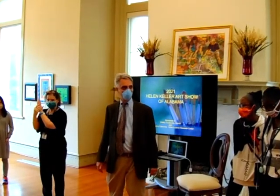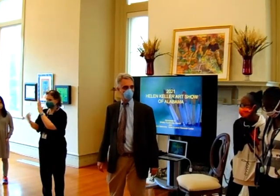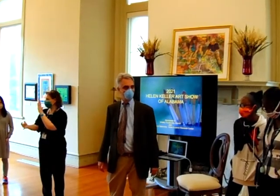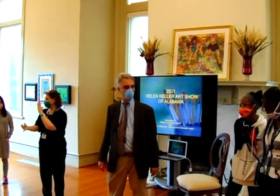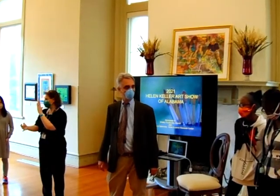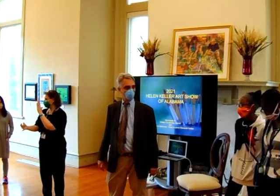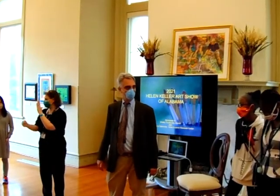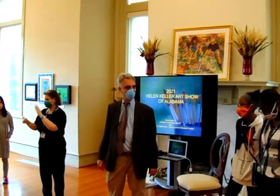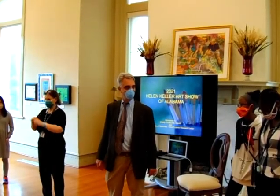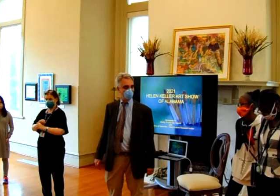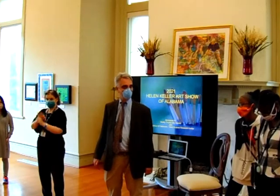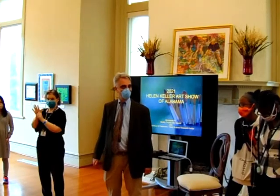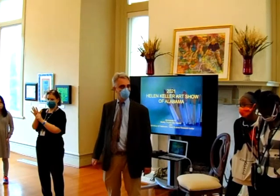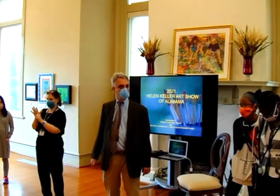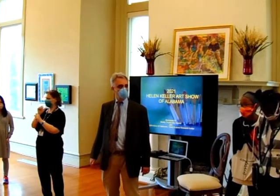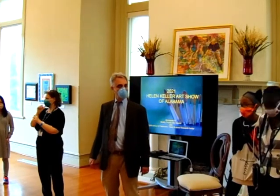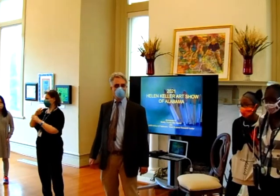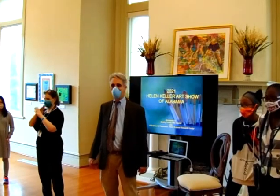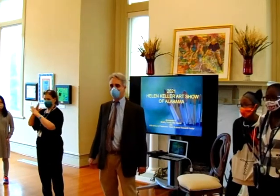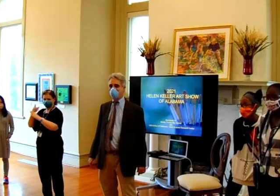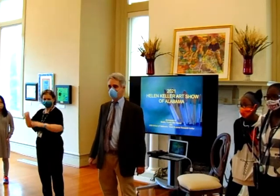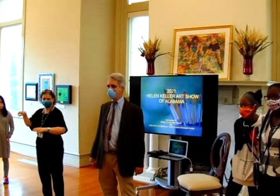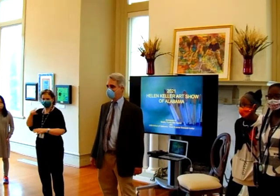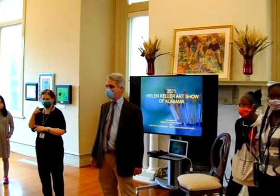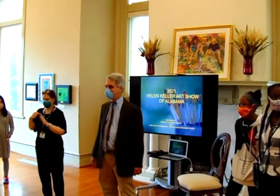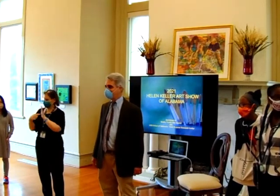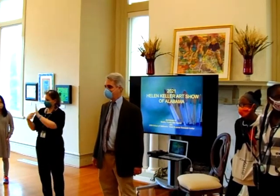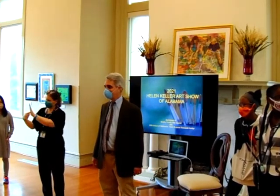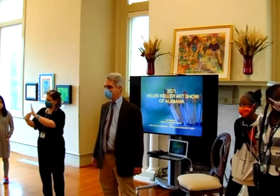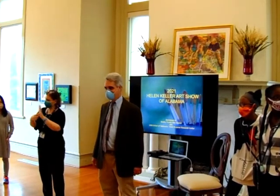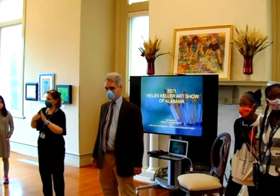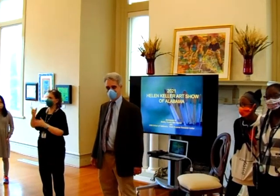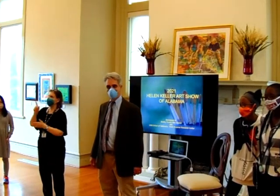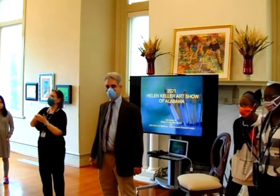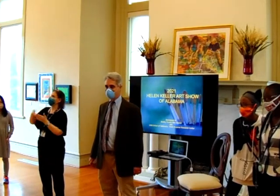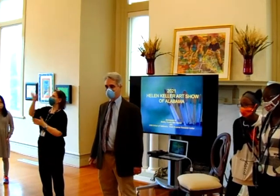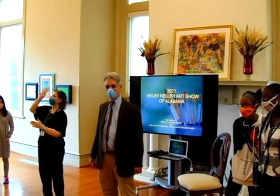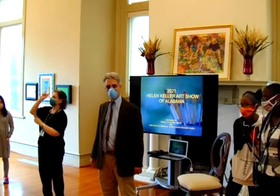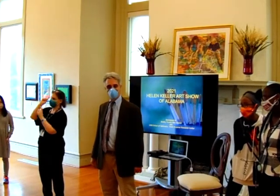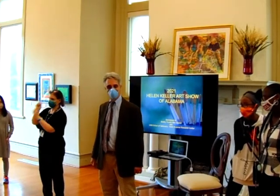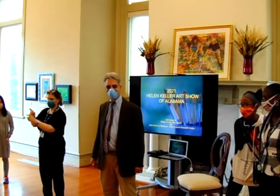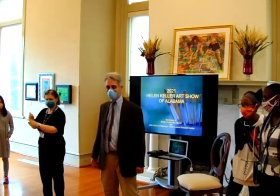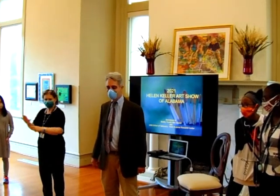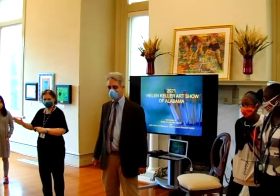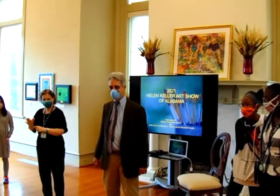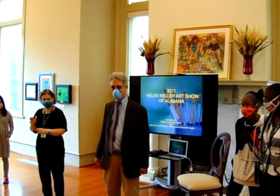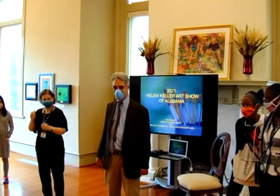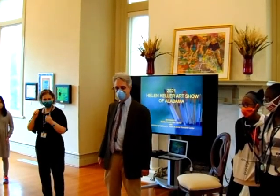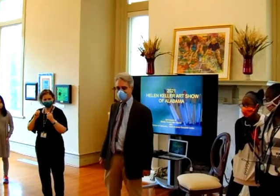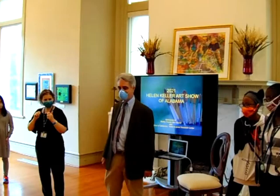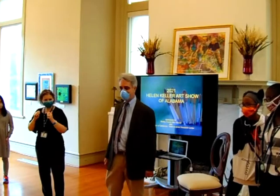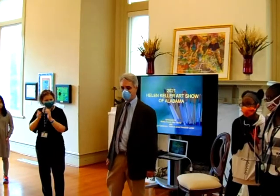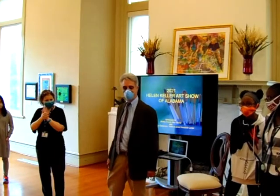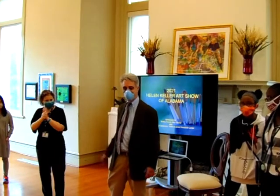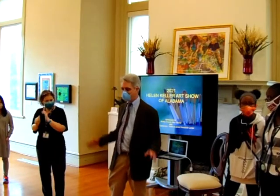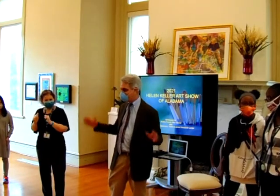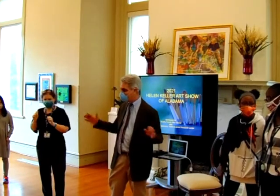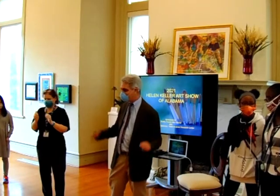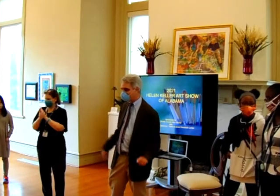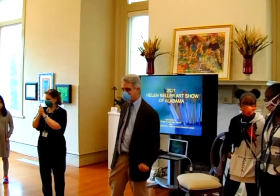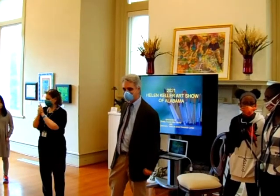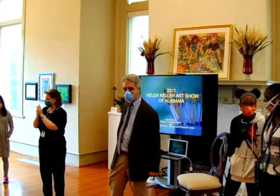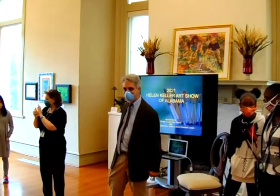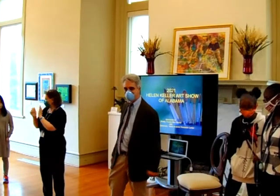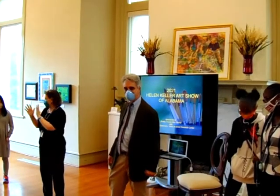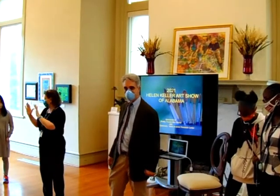from doing what God gave you talents to do, right? You're just going to find ways to get around whatever the